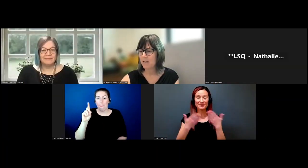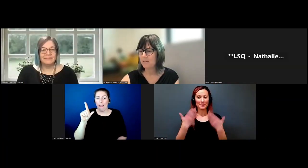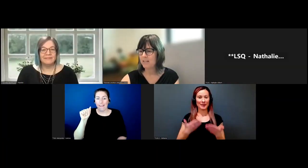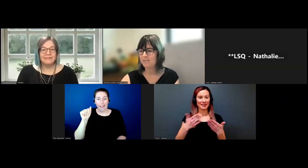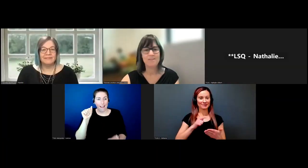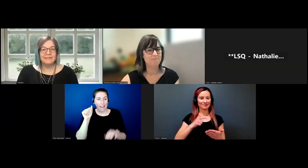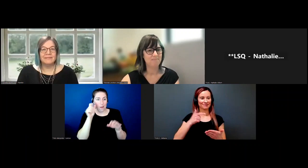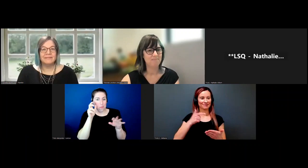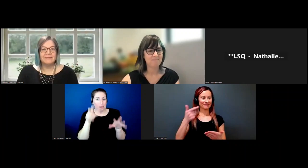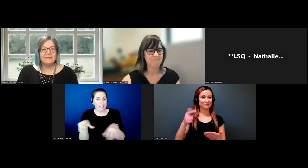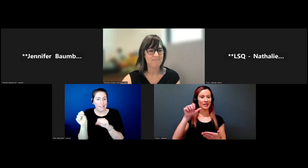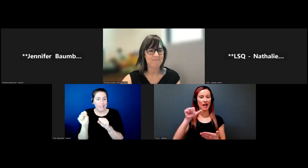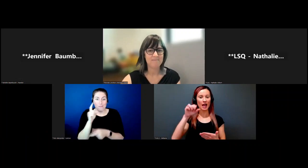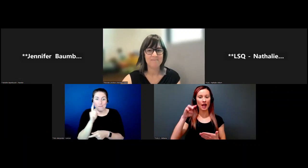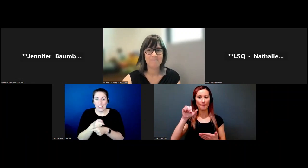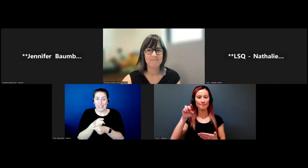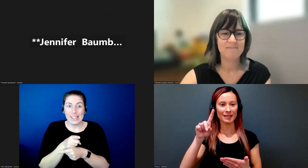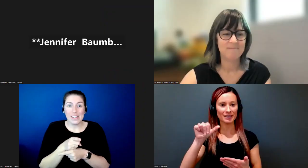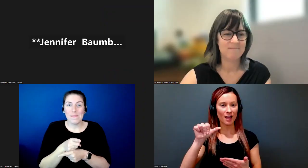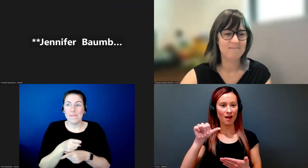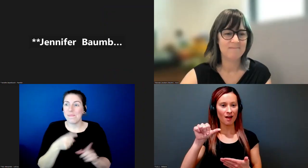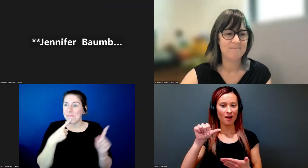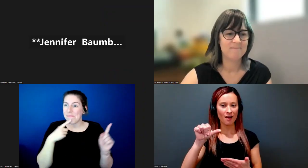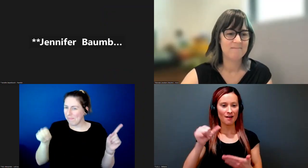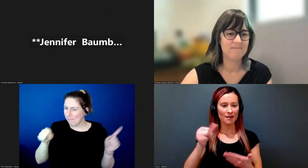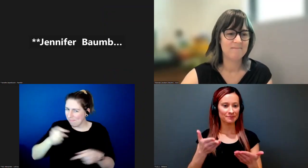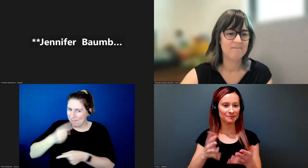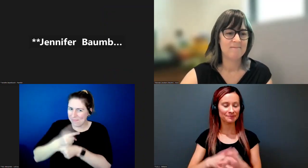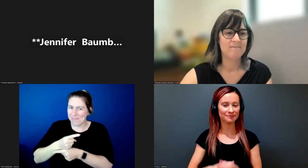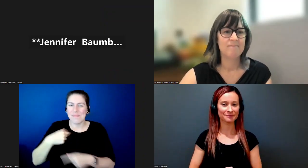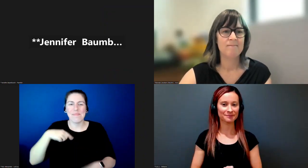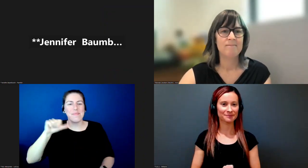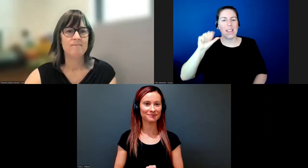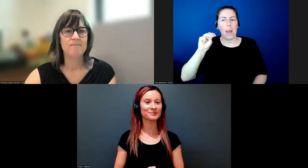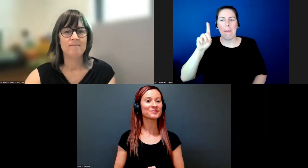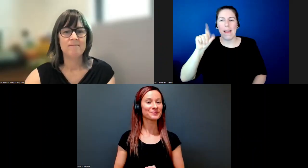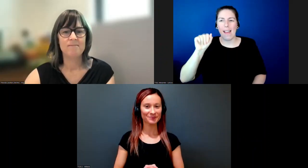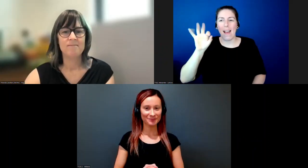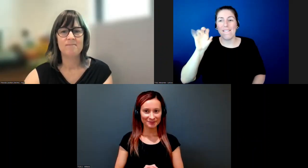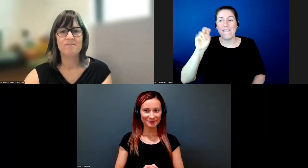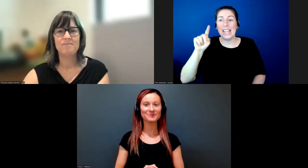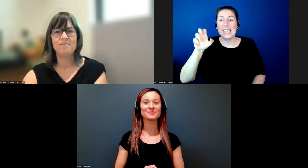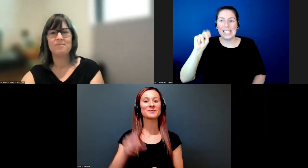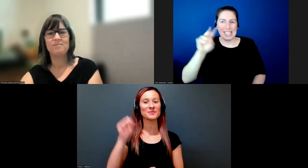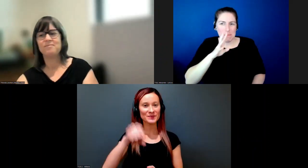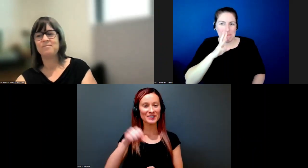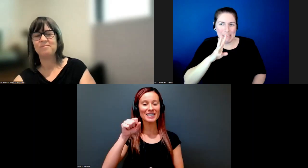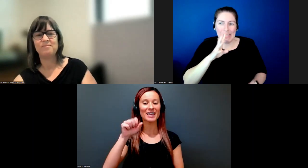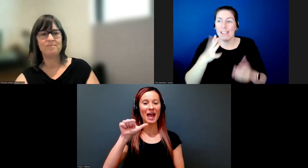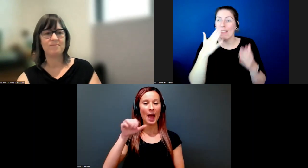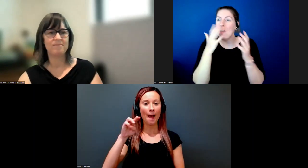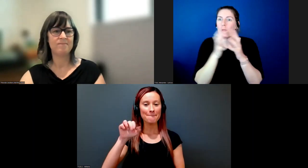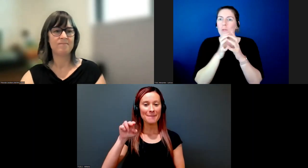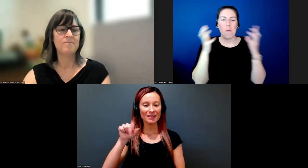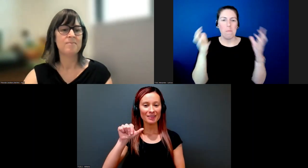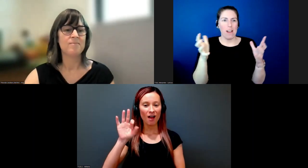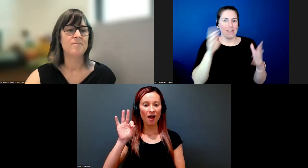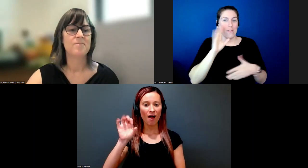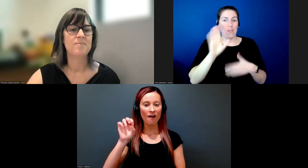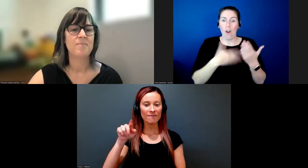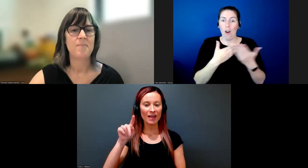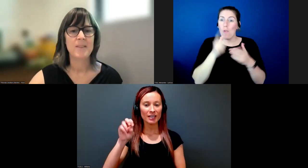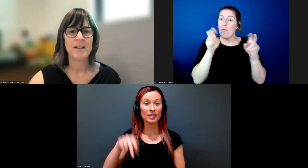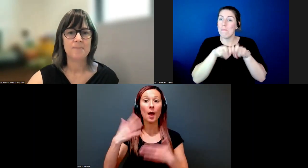I believe. You are correct. This is Amanda Fenton speaking, everyone. Thank you so much to all of the panelists so